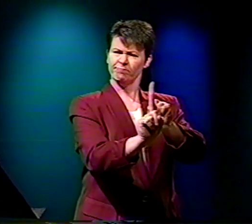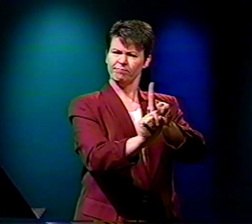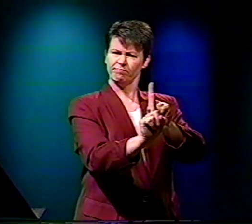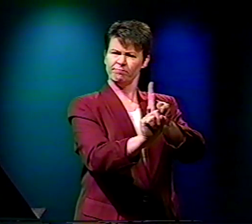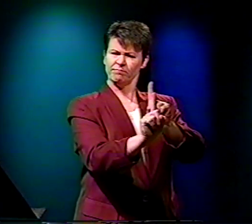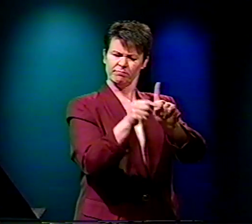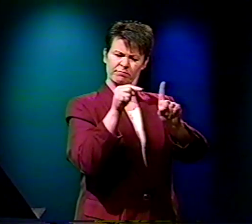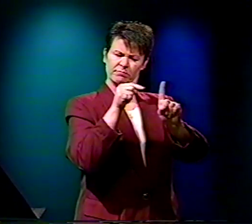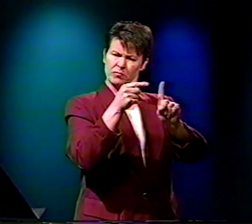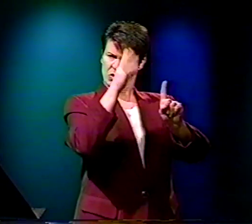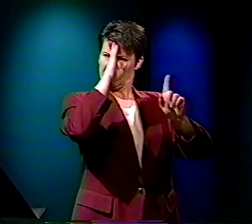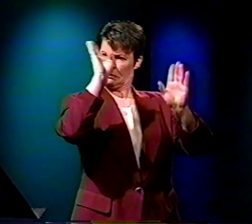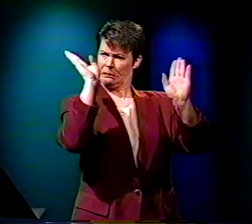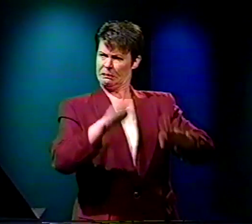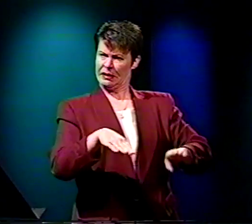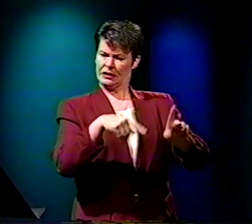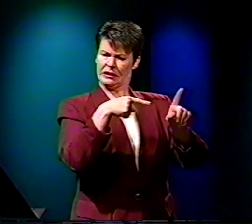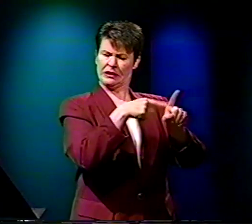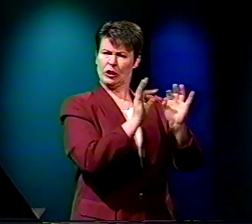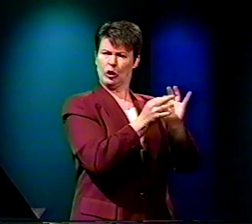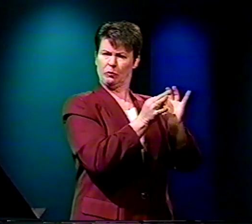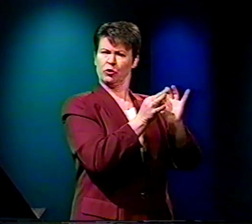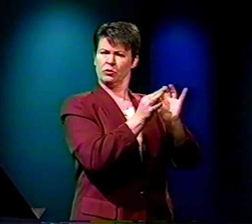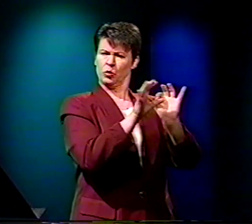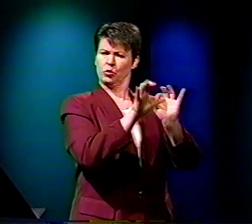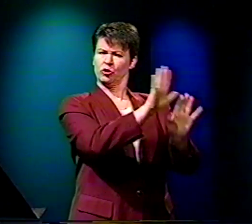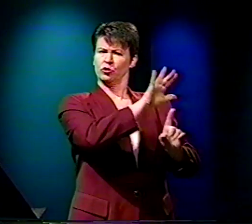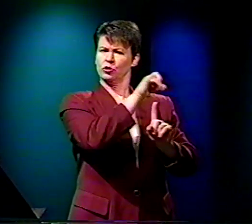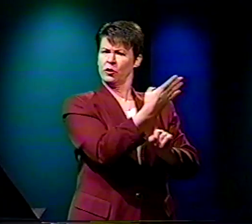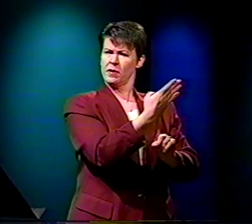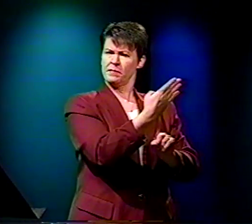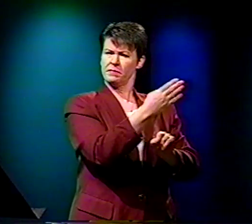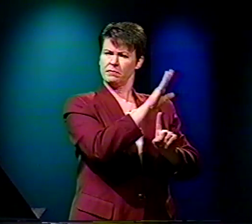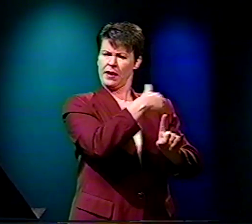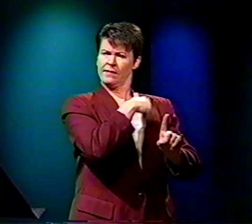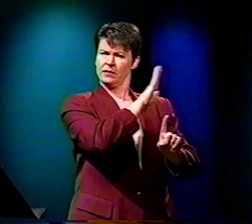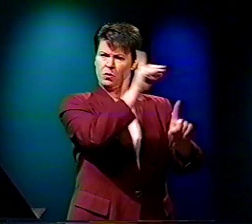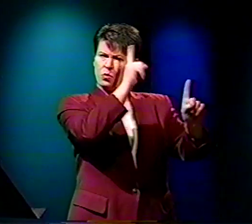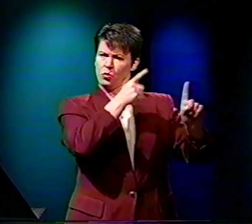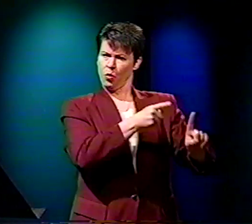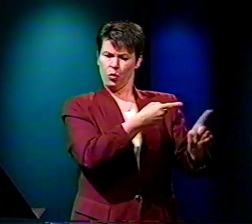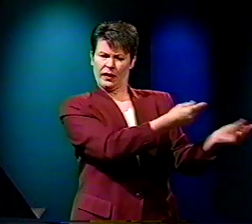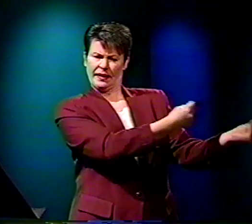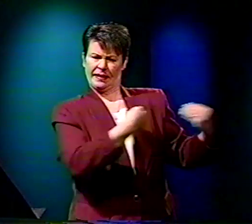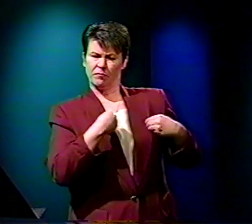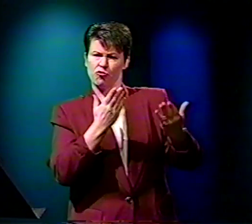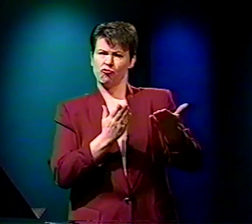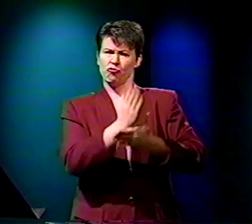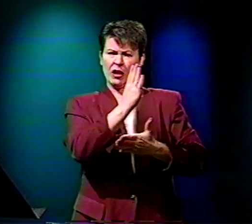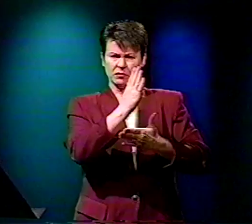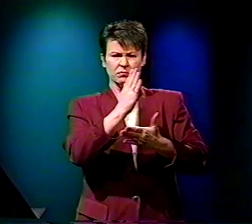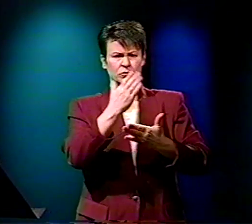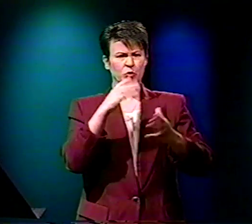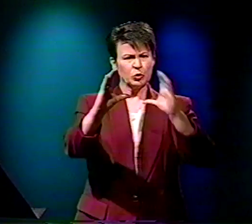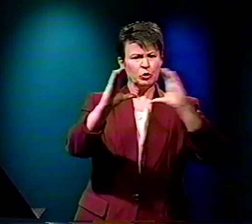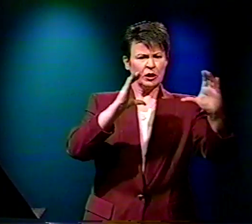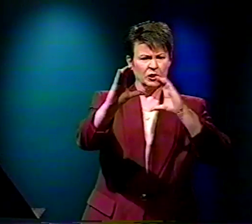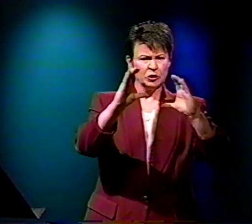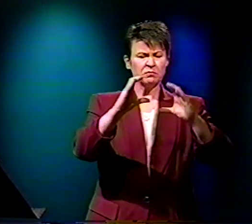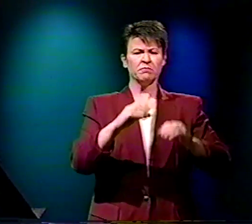brought an interpreter with him, and he expects that the interpreter will do her job, and the interpreter has her goal, and she will give